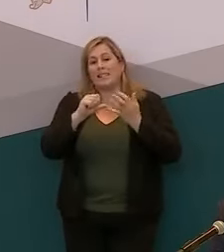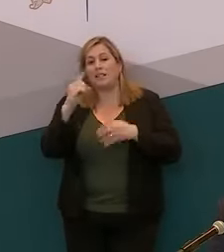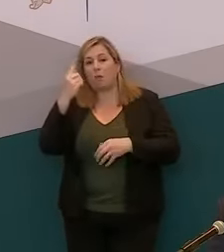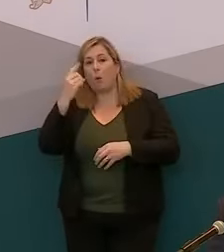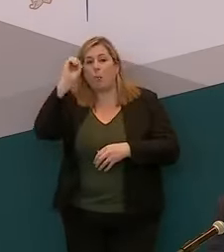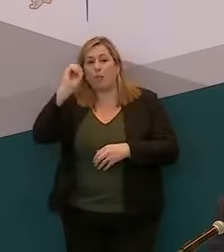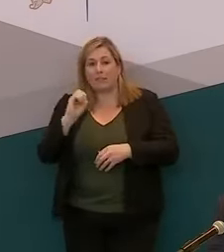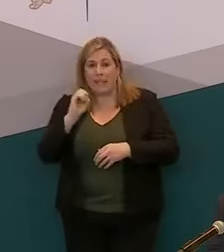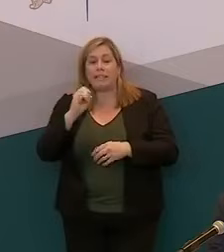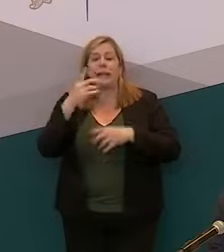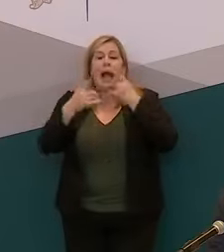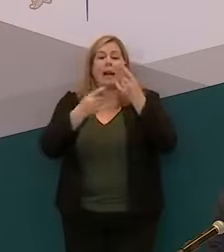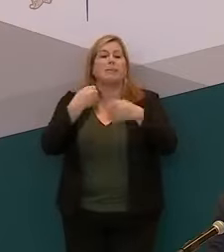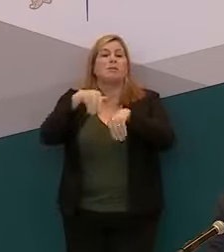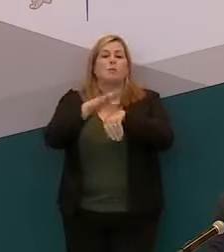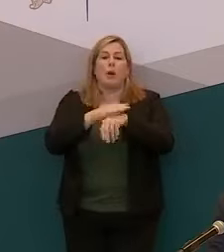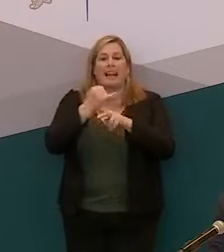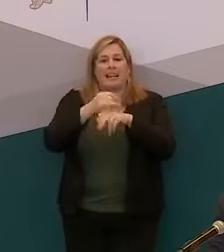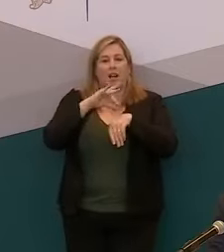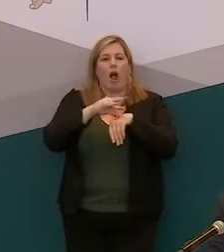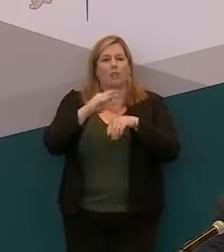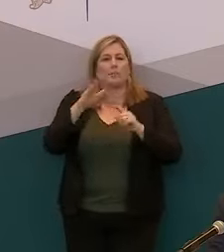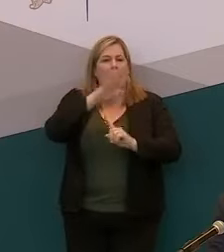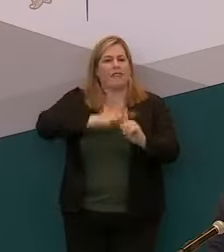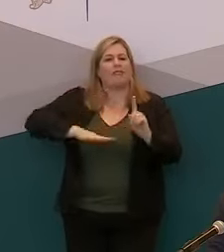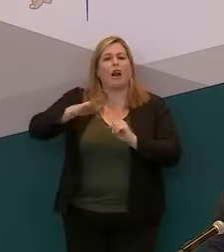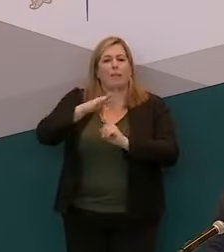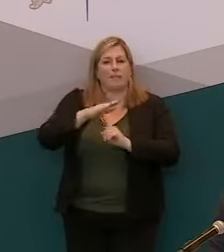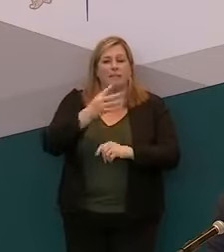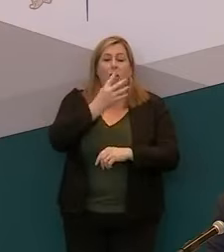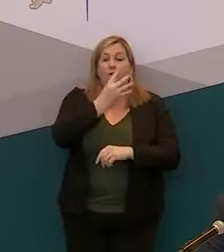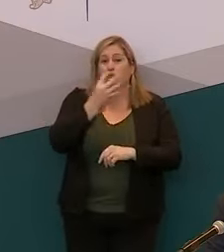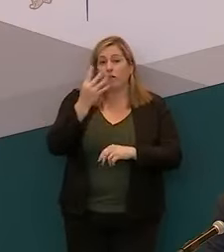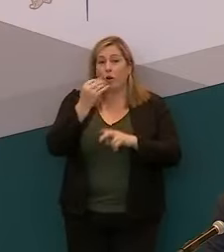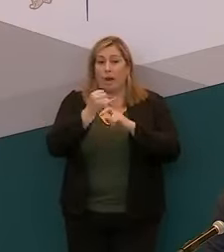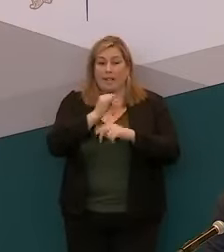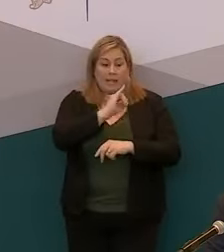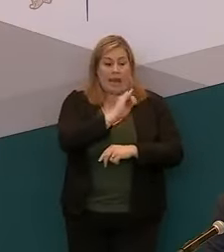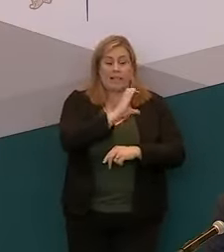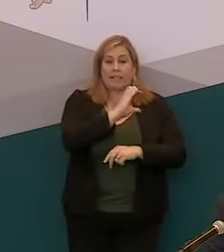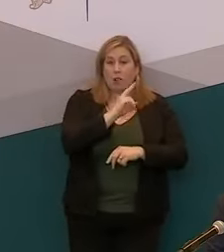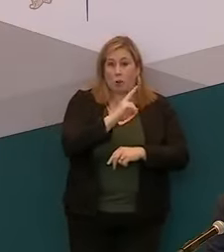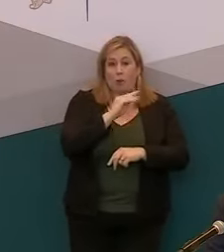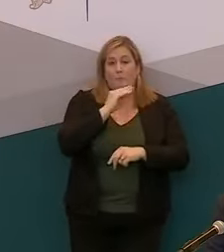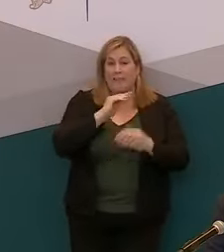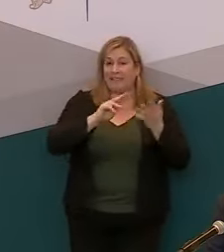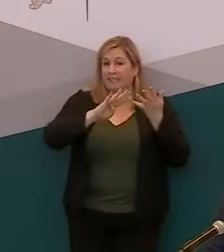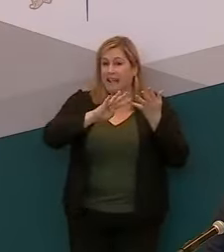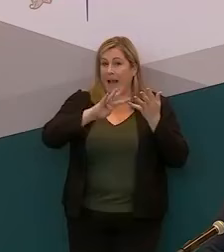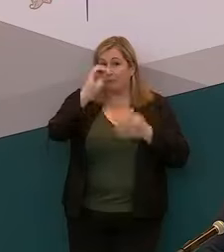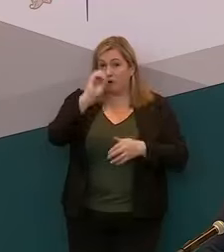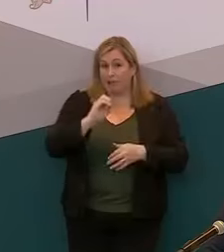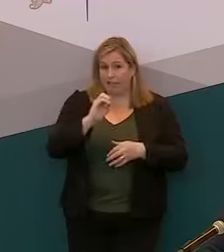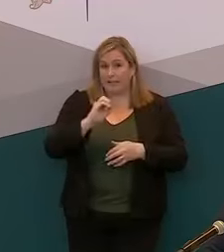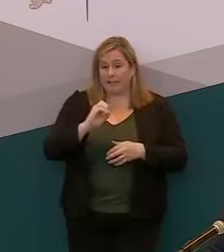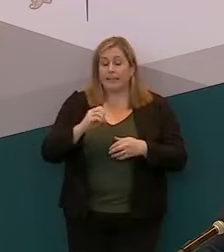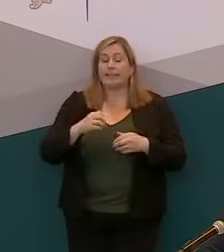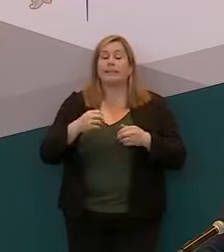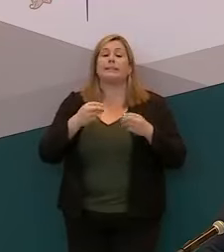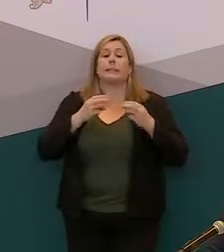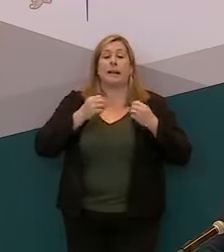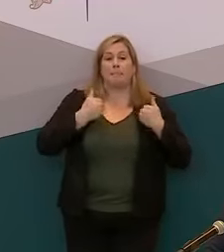in a hospital environment. 44 of them occurred in an intensive care unit. That's 9%. The male-female breakdown